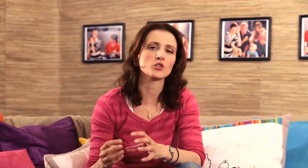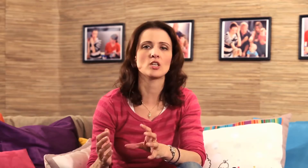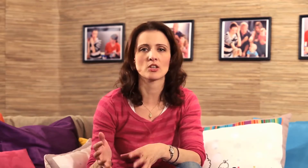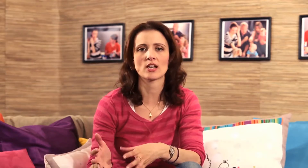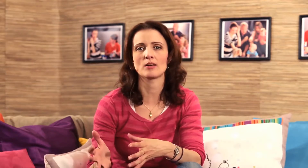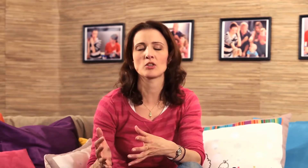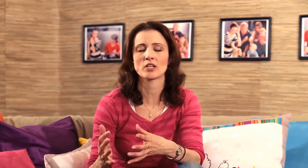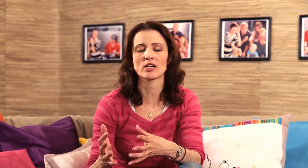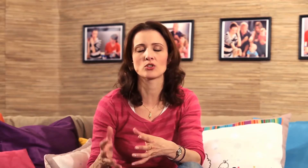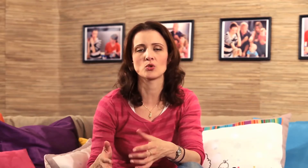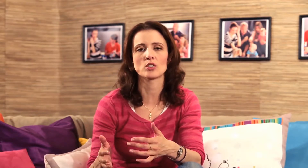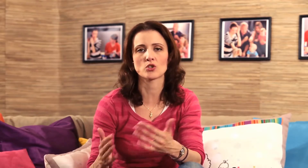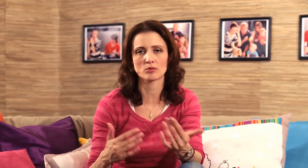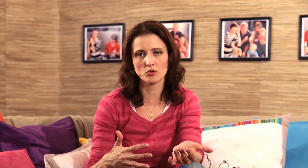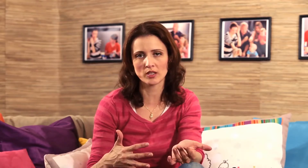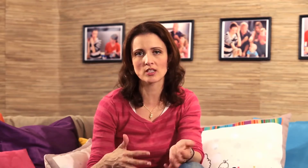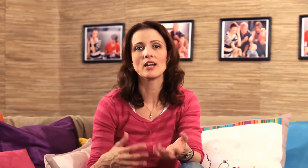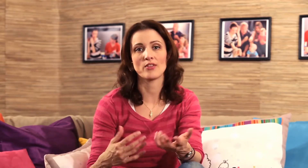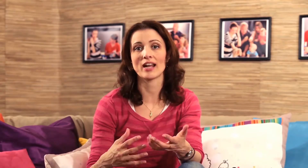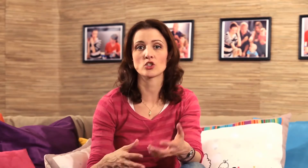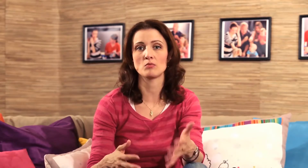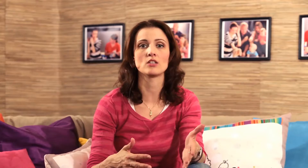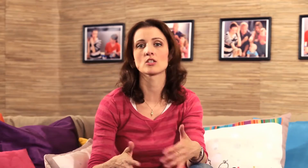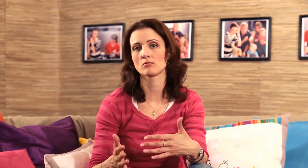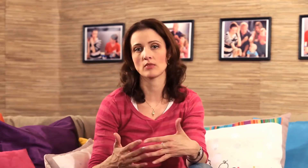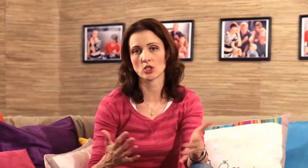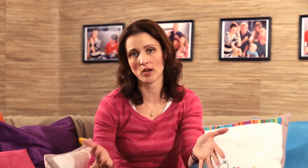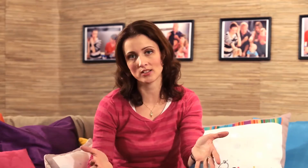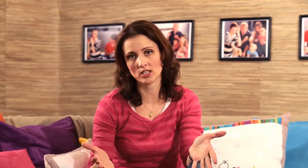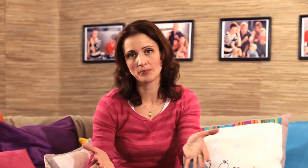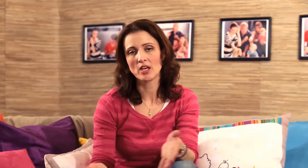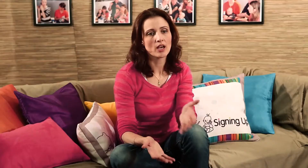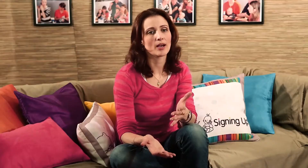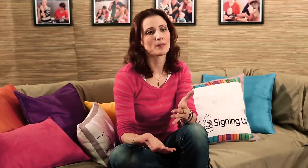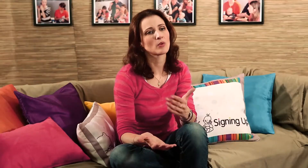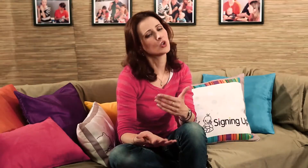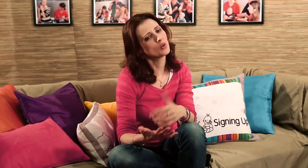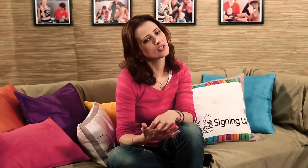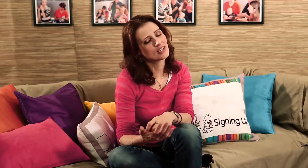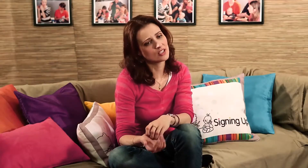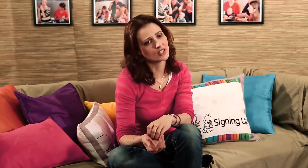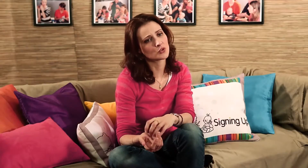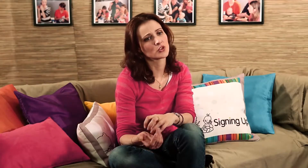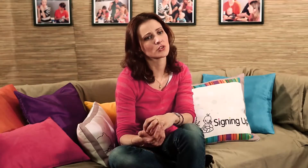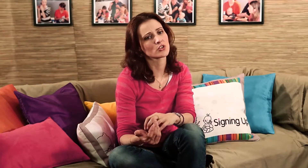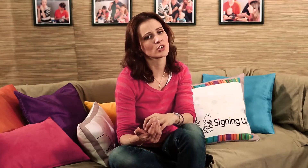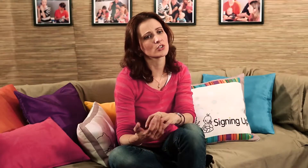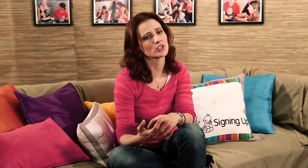see my child do a certain movement, that actually means X, Y, and Z. And what you want, ideally, is for children to start to understand